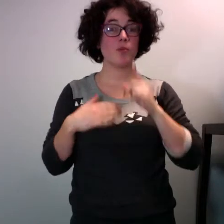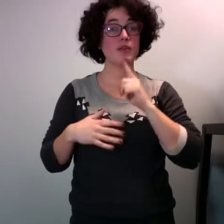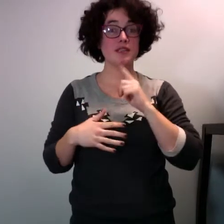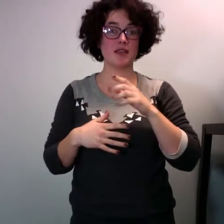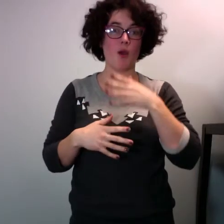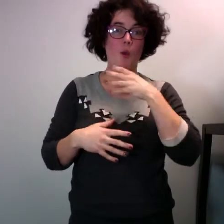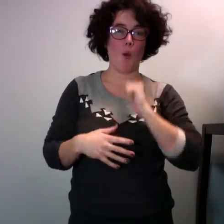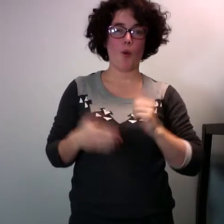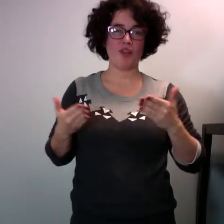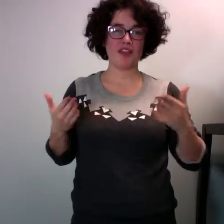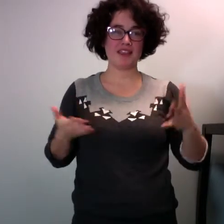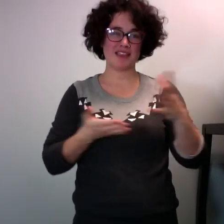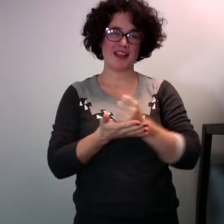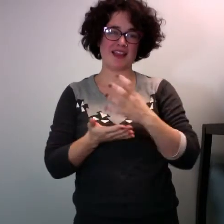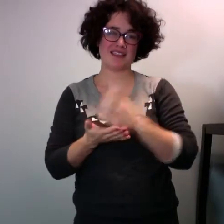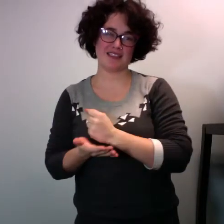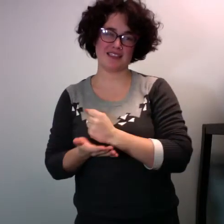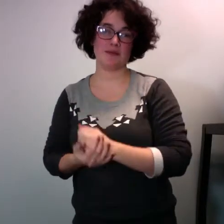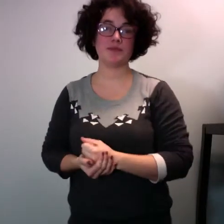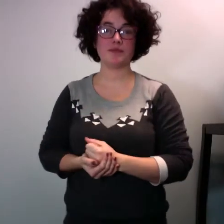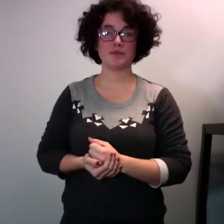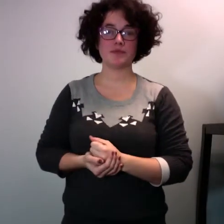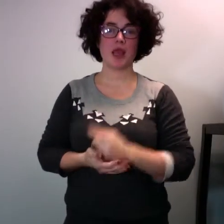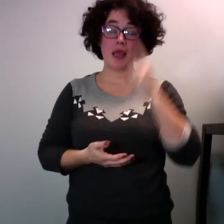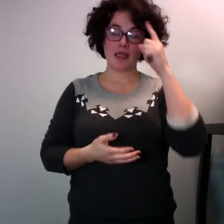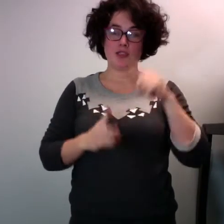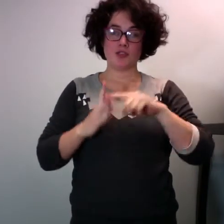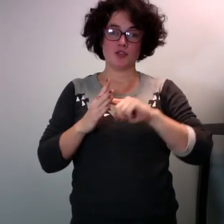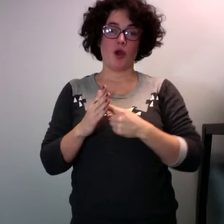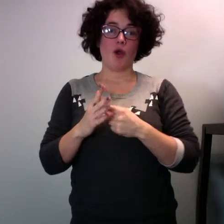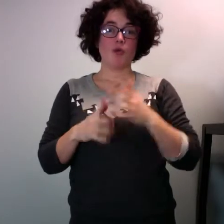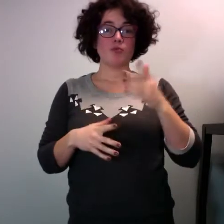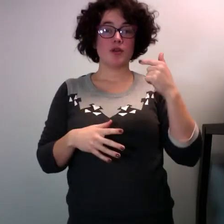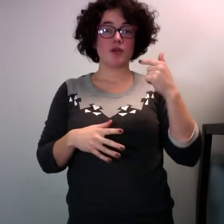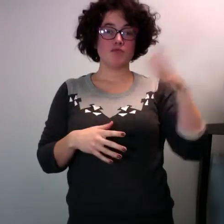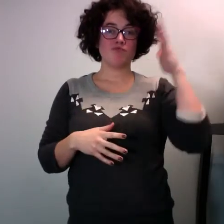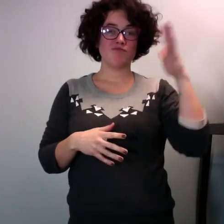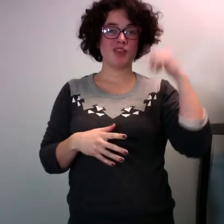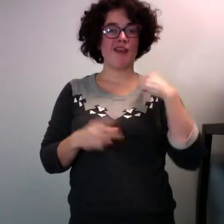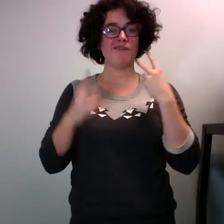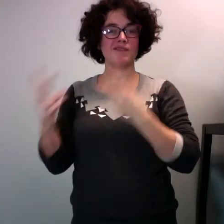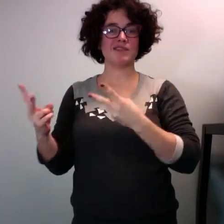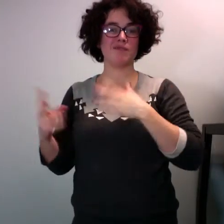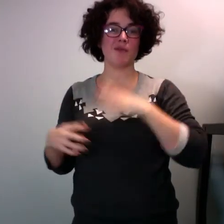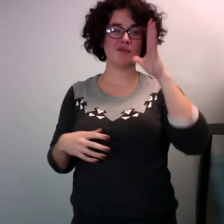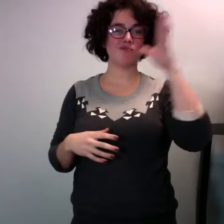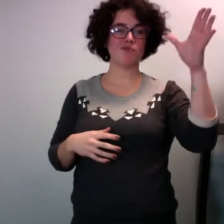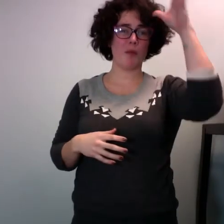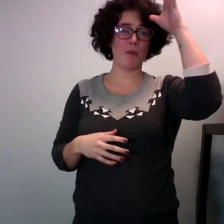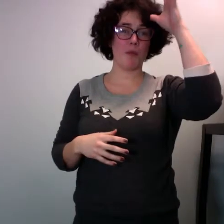I think this first started when I visited my grandparents' house, which was a 17th century